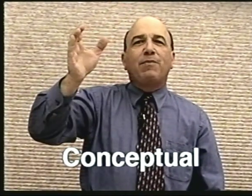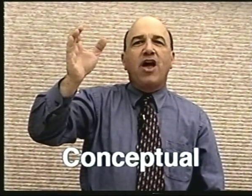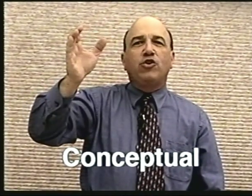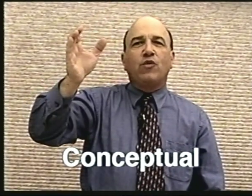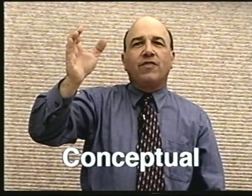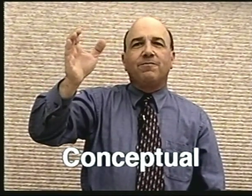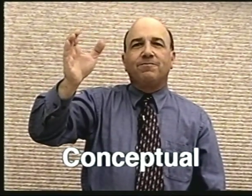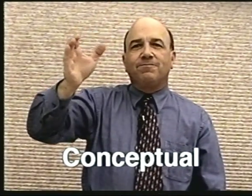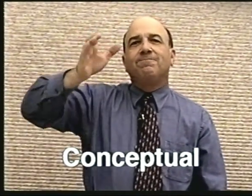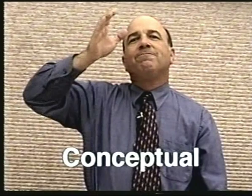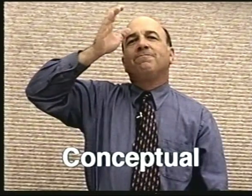conceptual.